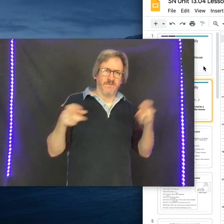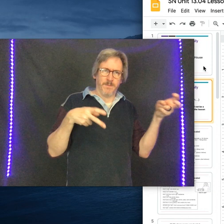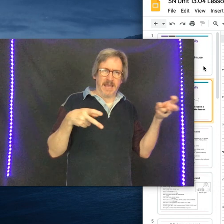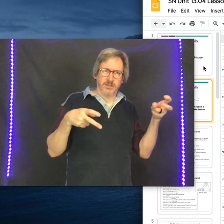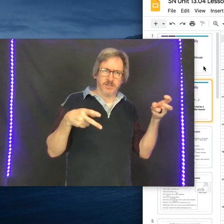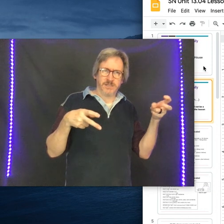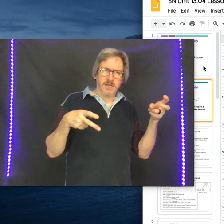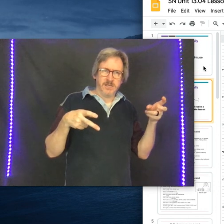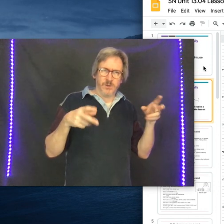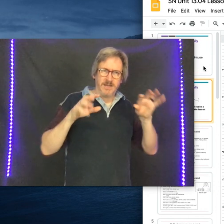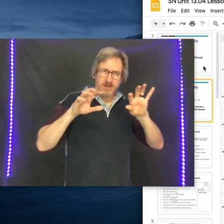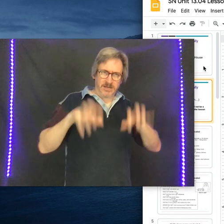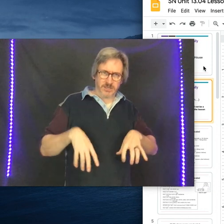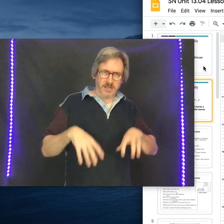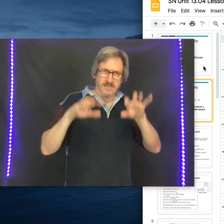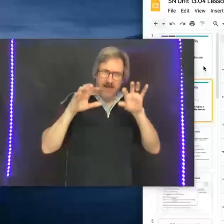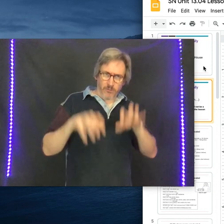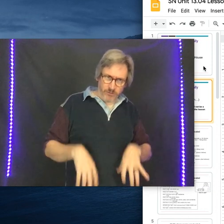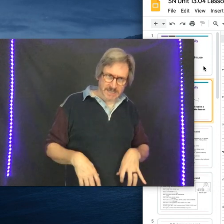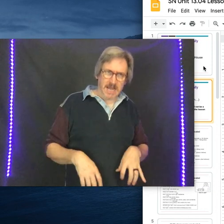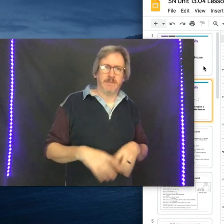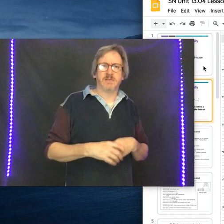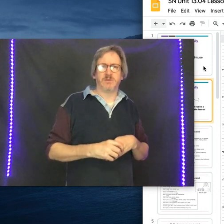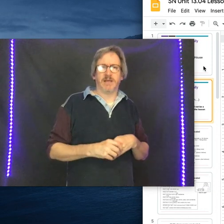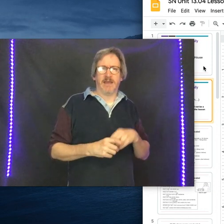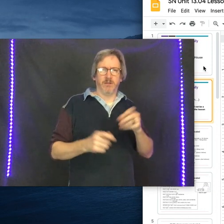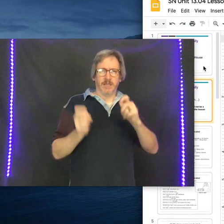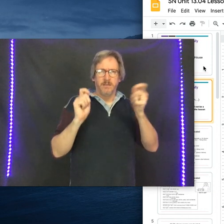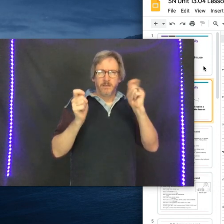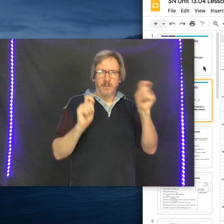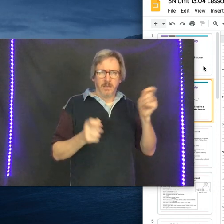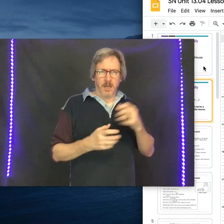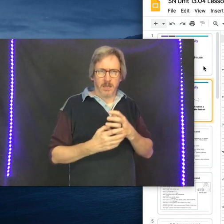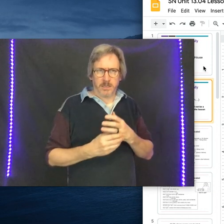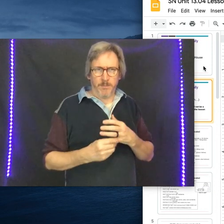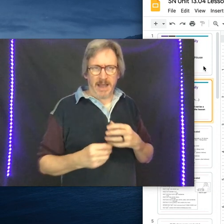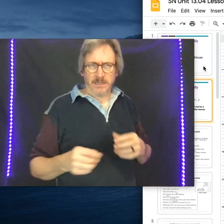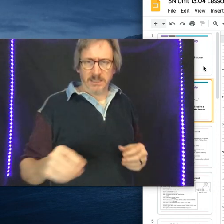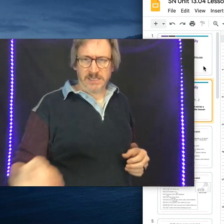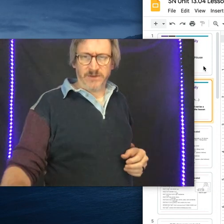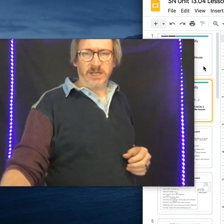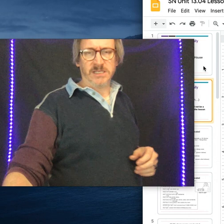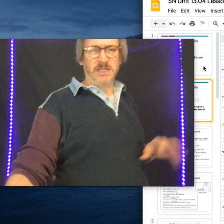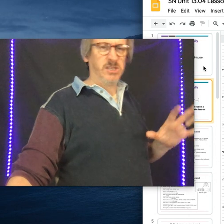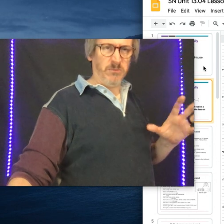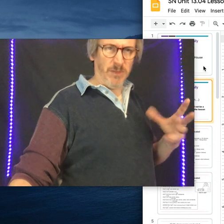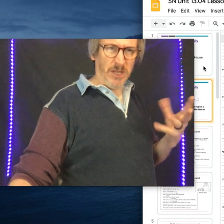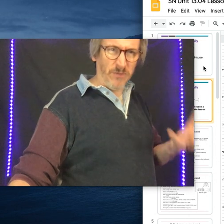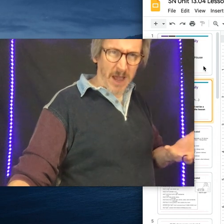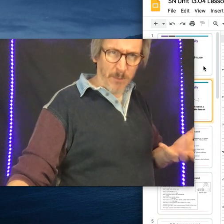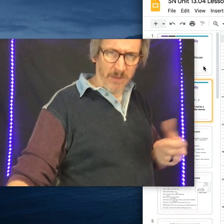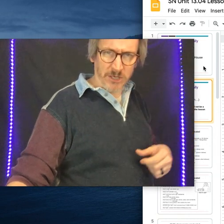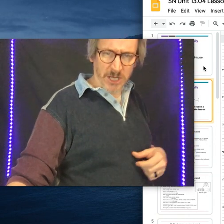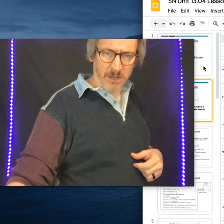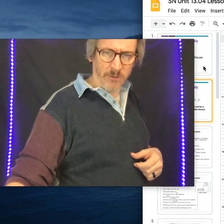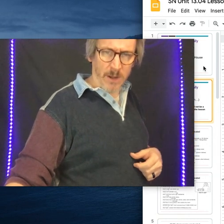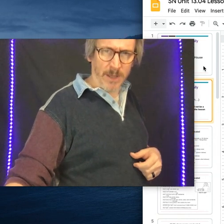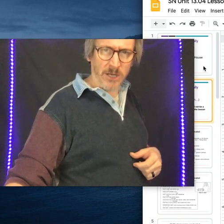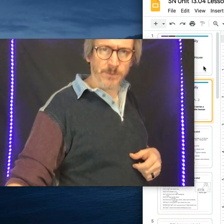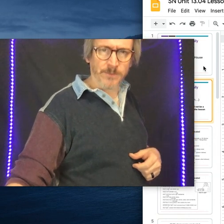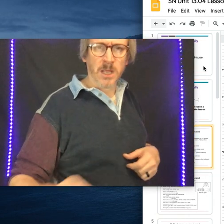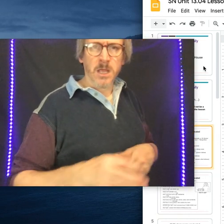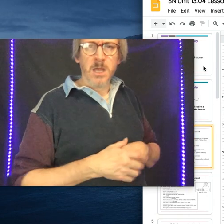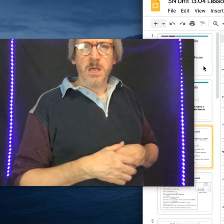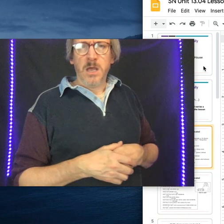PDFs of the pages. So I didn't actually, it's not retyped, so I can't really compile a list very easily. So, but you've got them all on the right